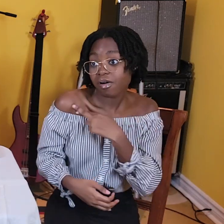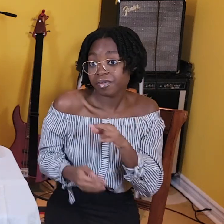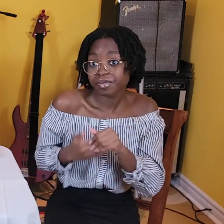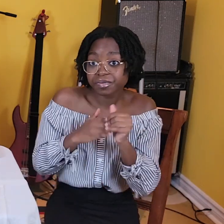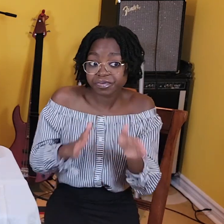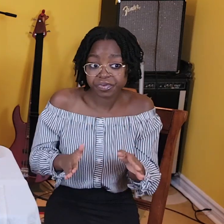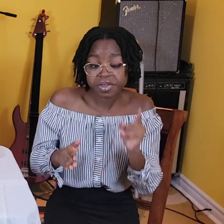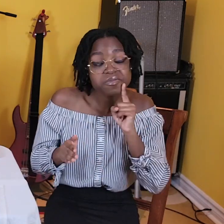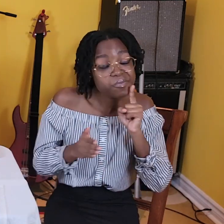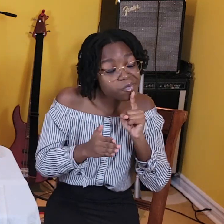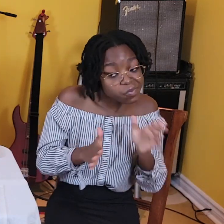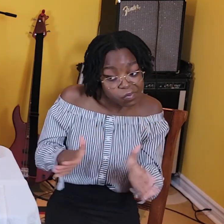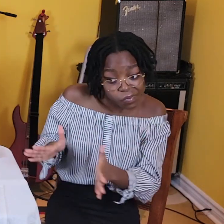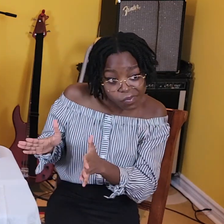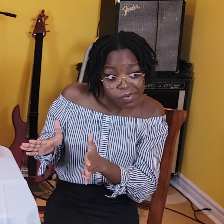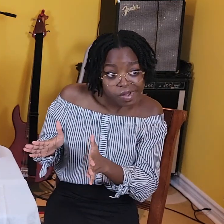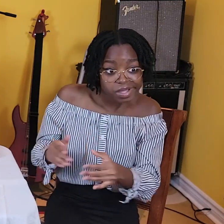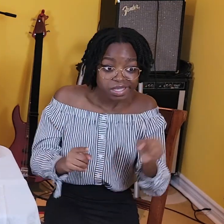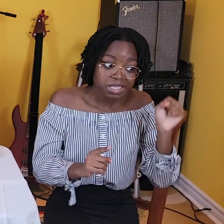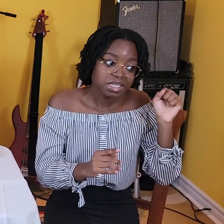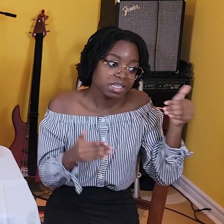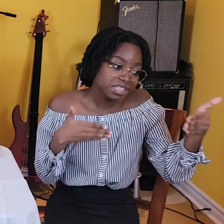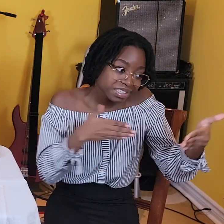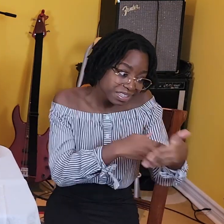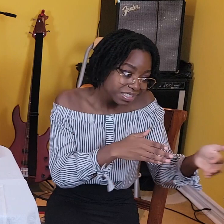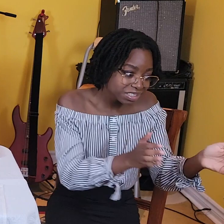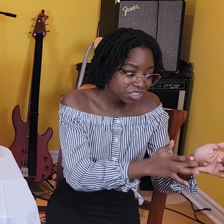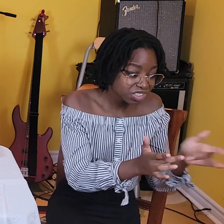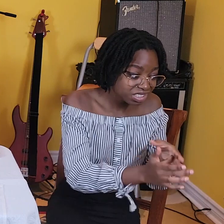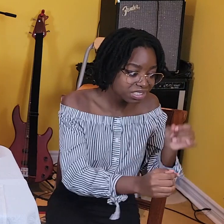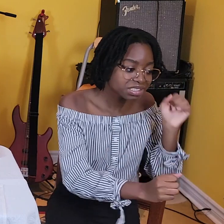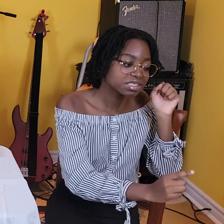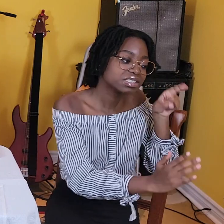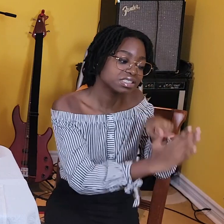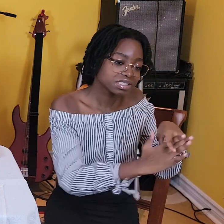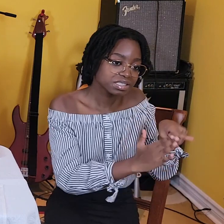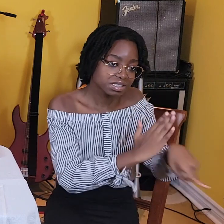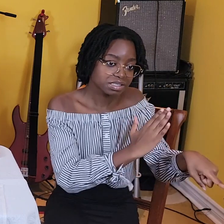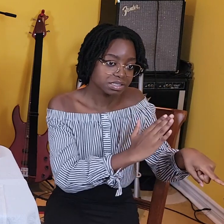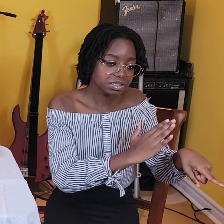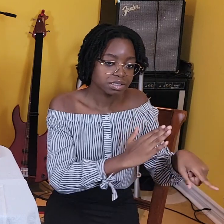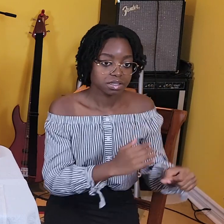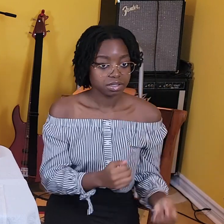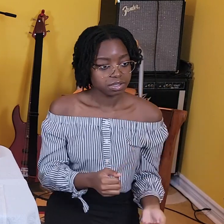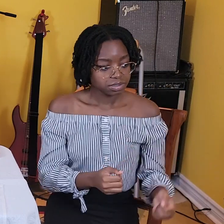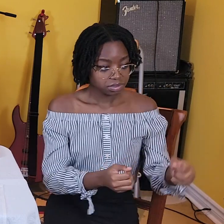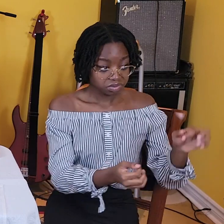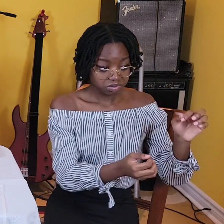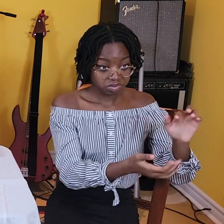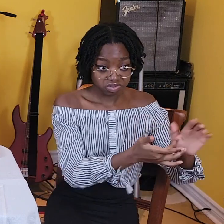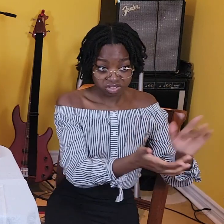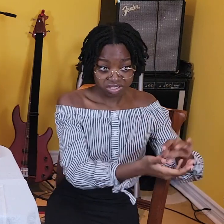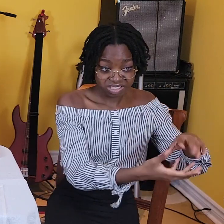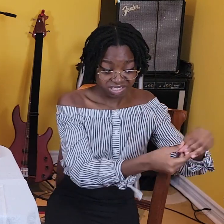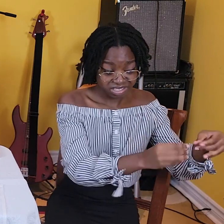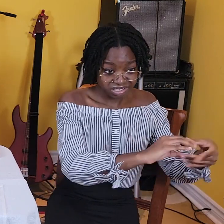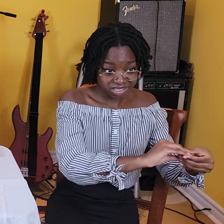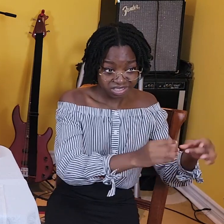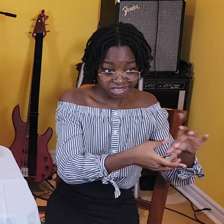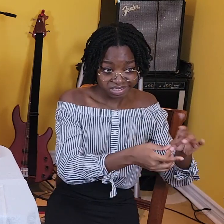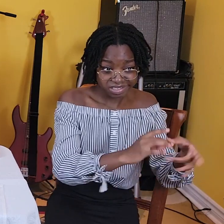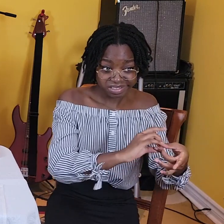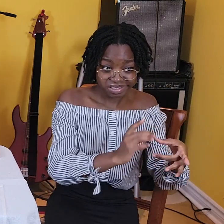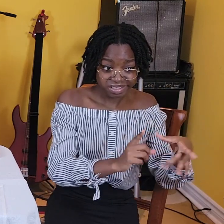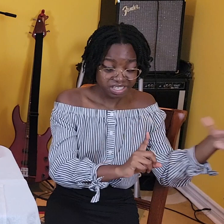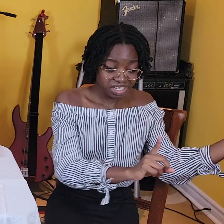against Jesus to put him to death. And when they had bound him, they led him away and delivered him to Pontius